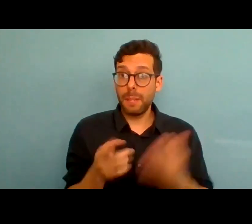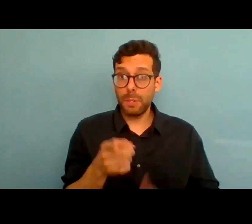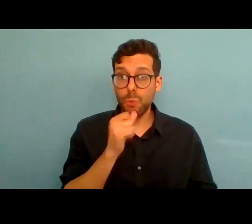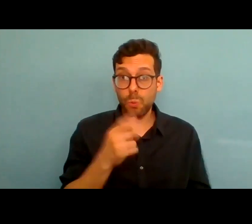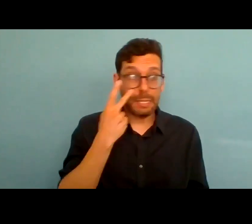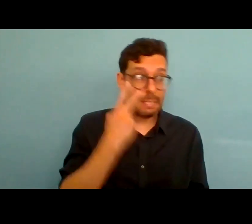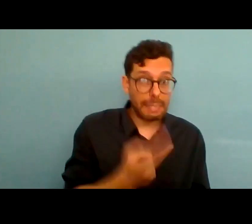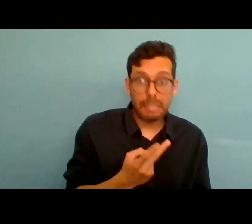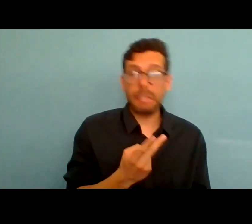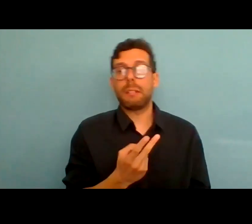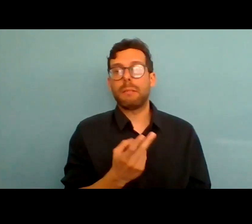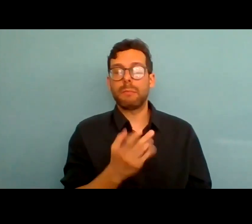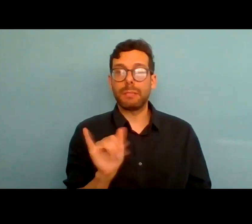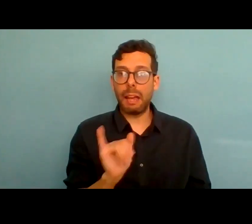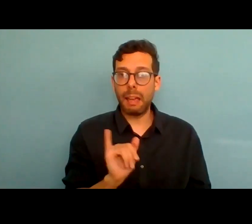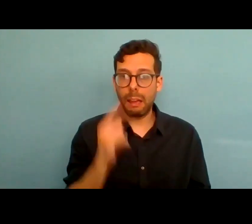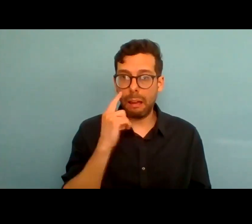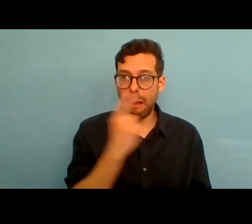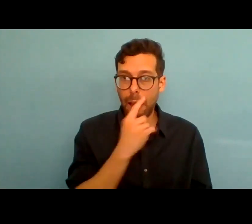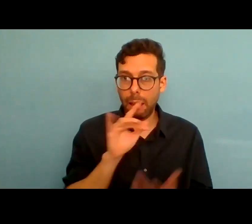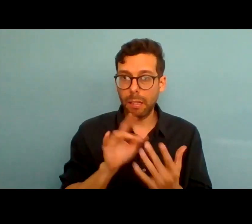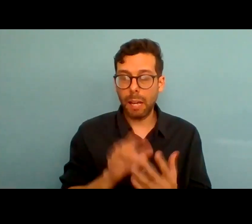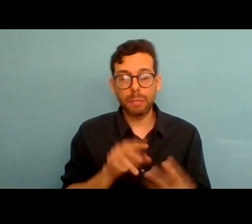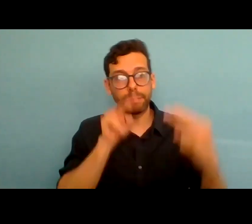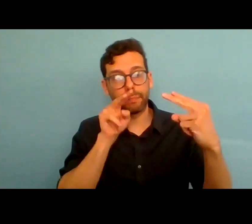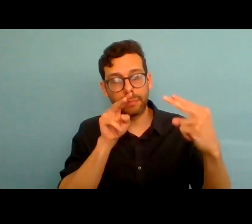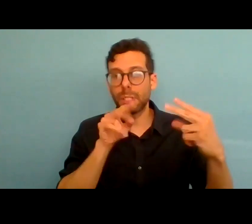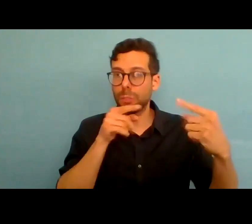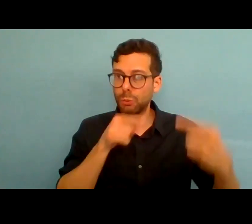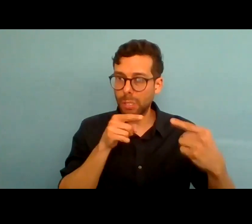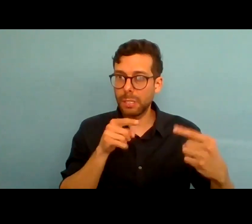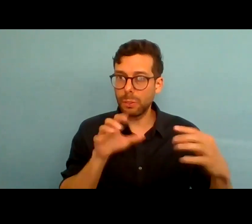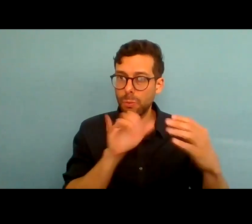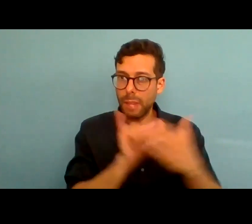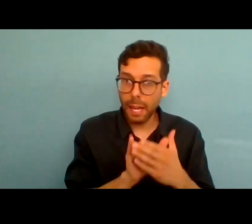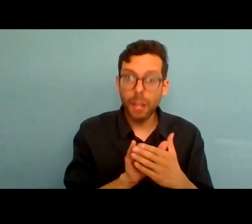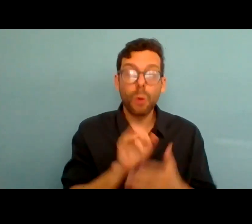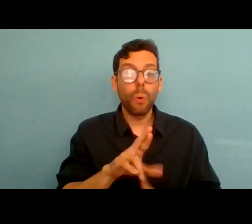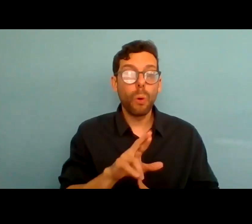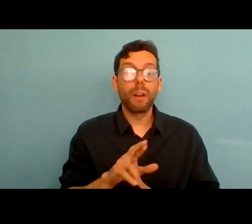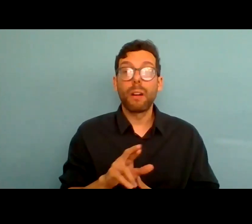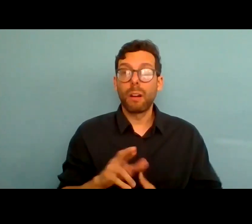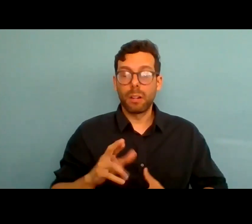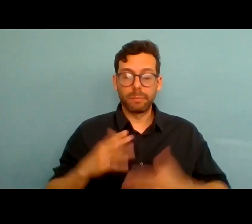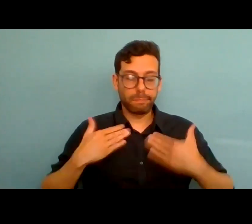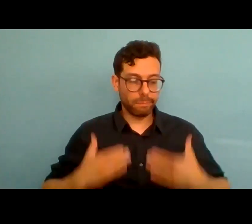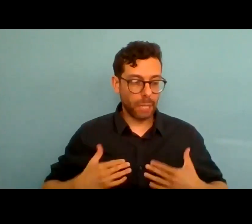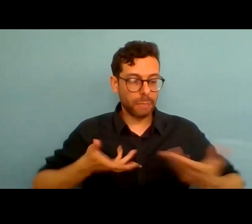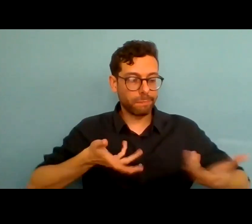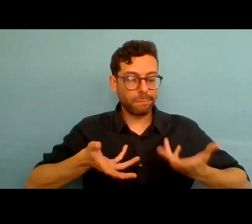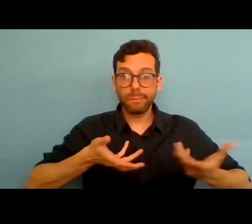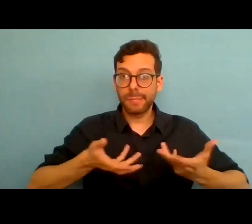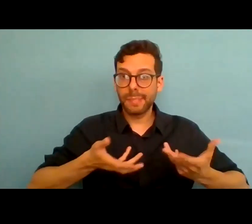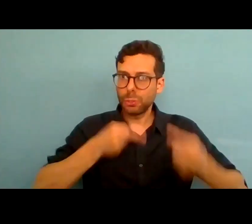eye contact. So these are challenges with eye contact, difficulties with nonverbal communication. Now, guess what? A middle schooler, like